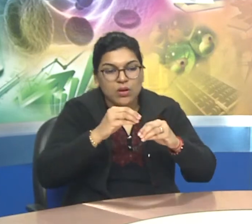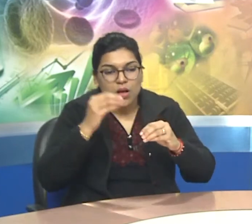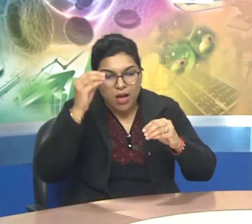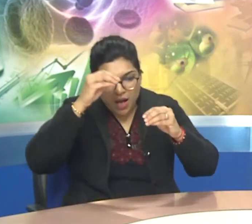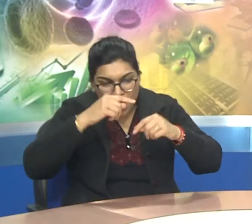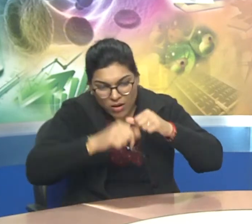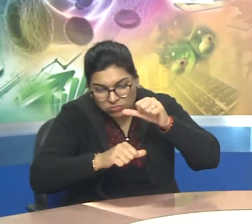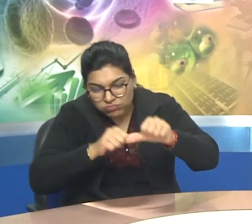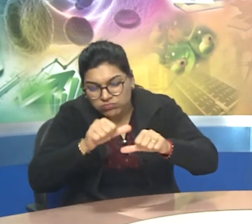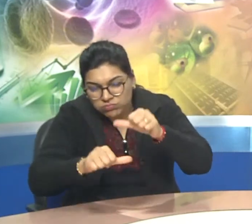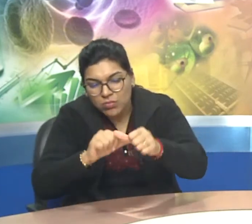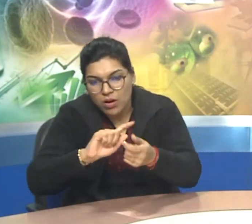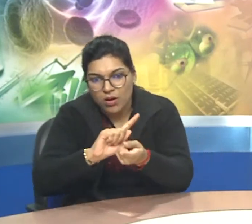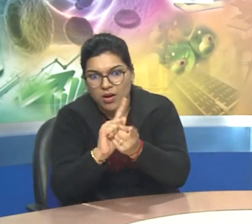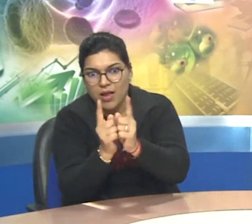But it takes some time,